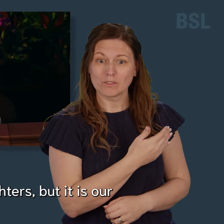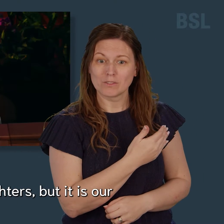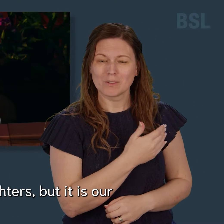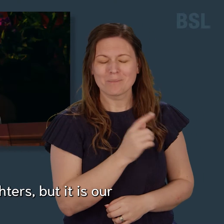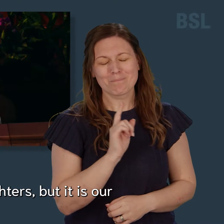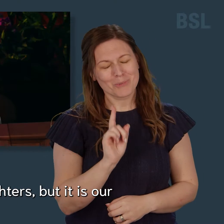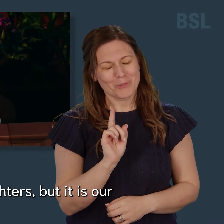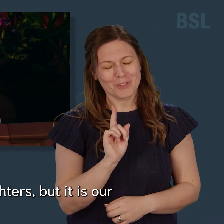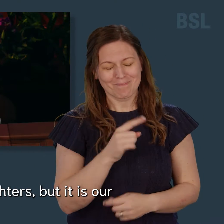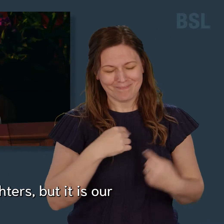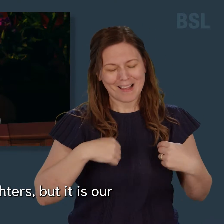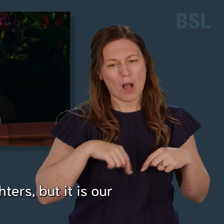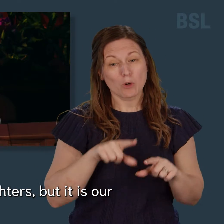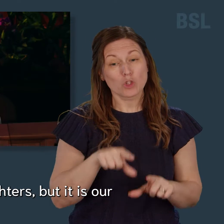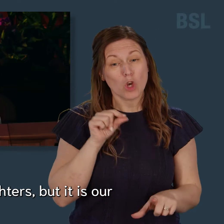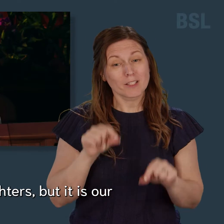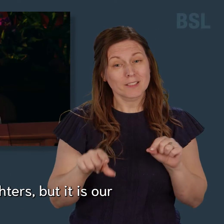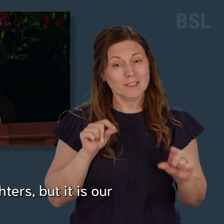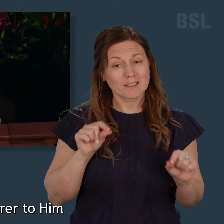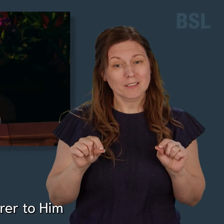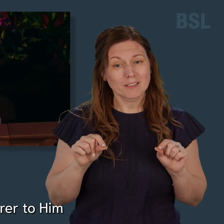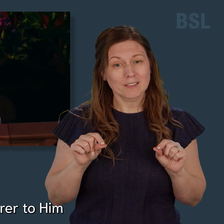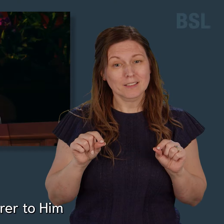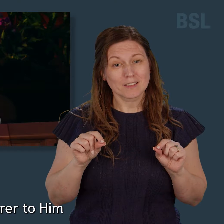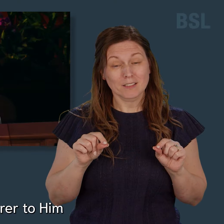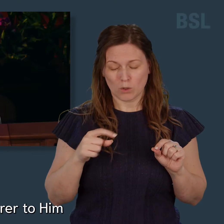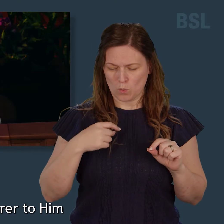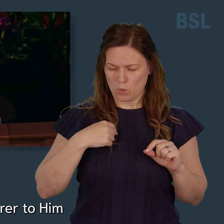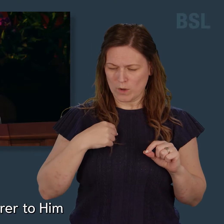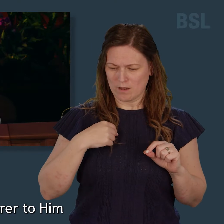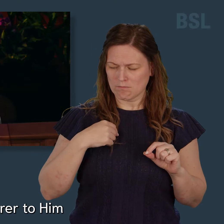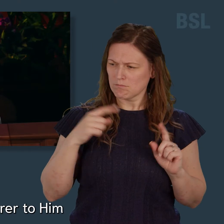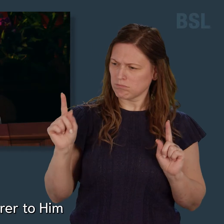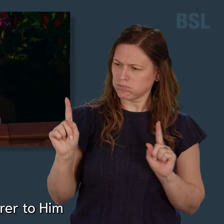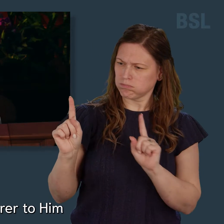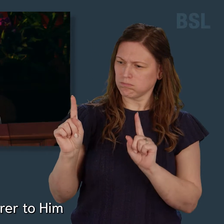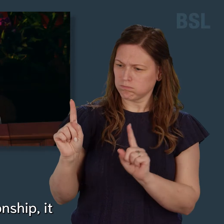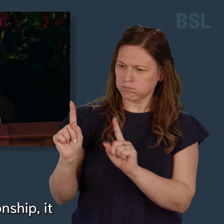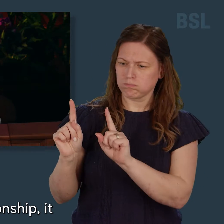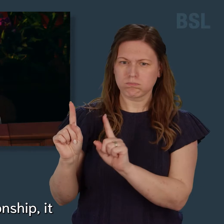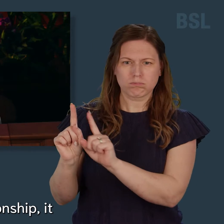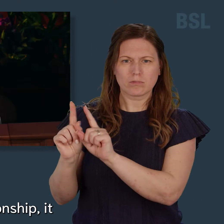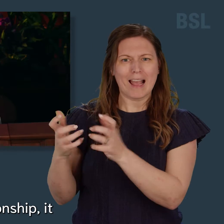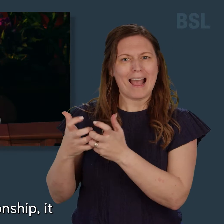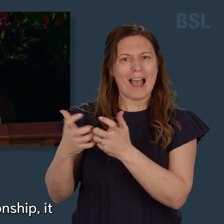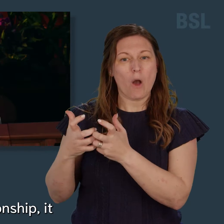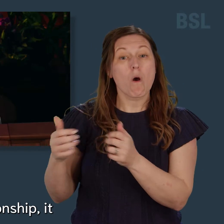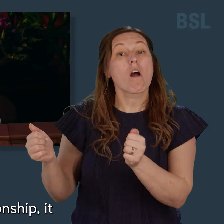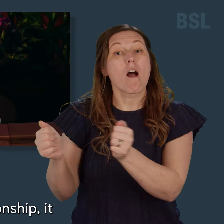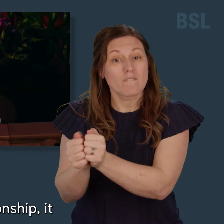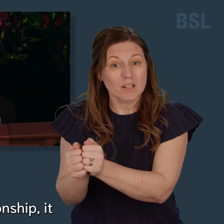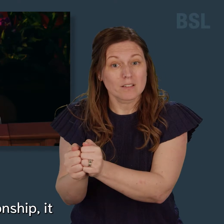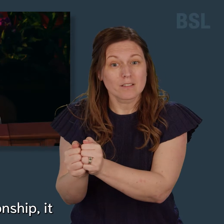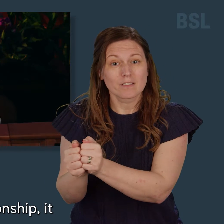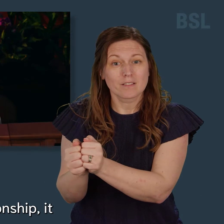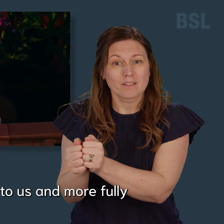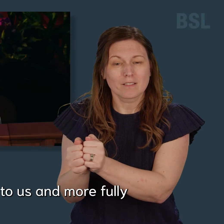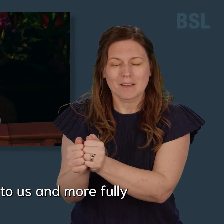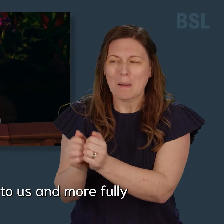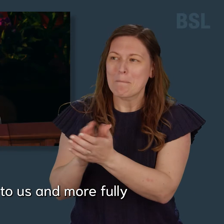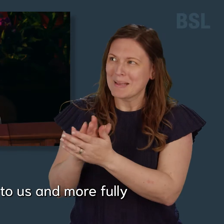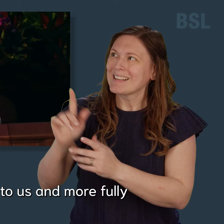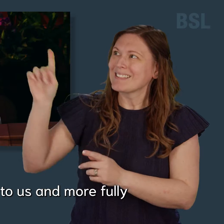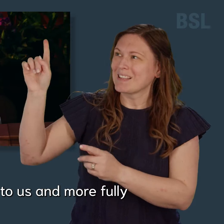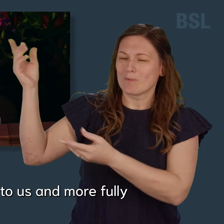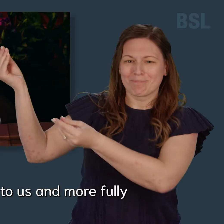daughters, but it is our choice. As we choose to draw nearer to Him through a covenant relationship, it